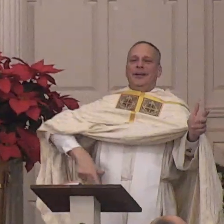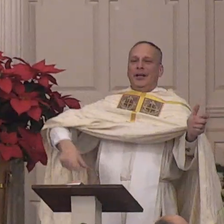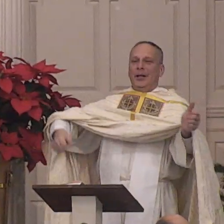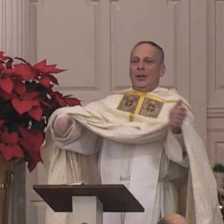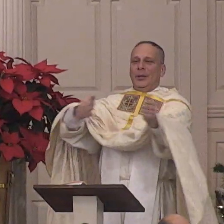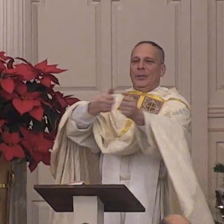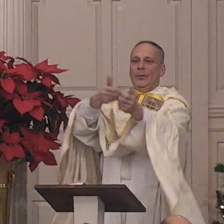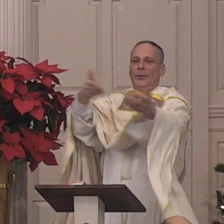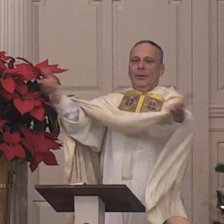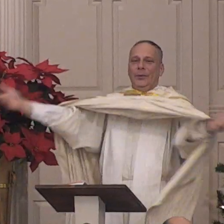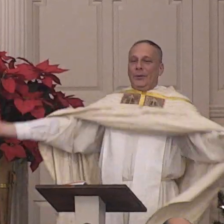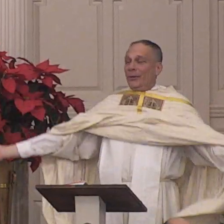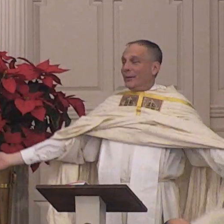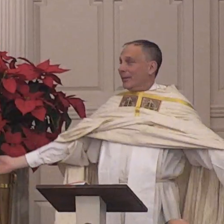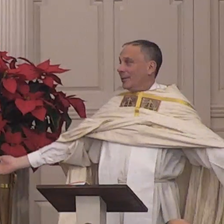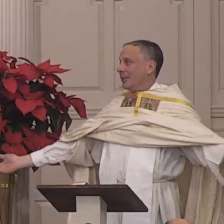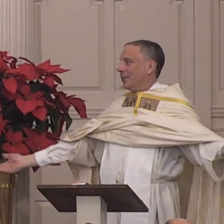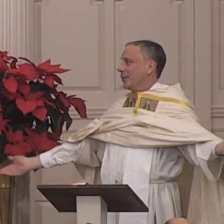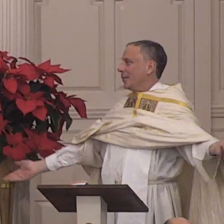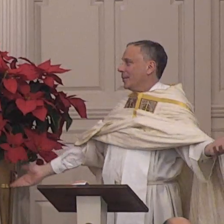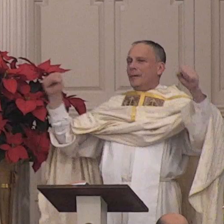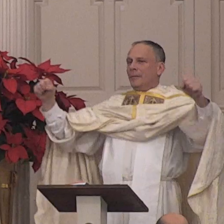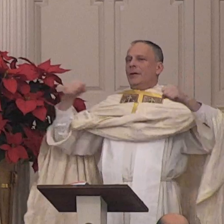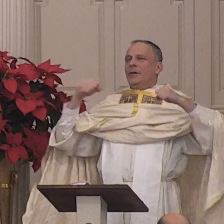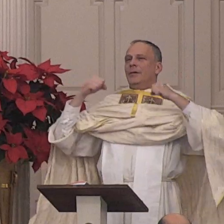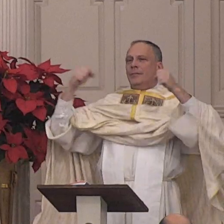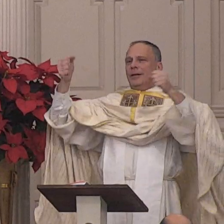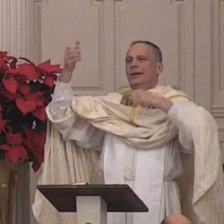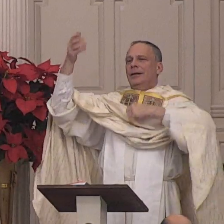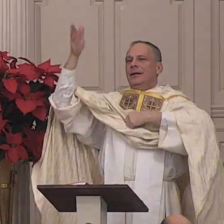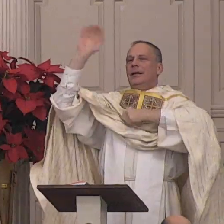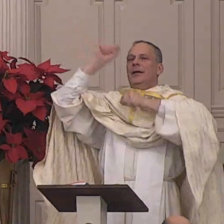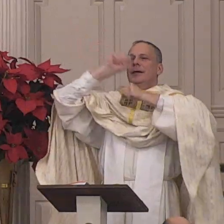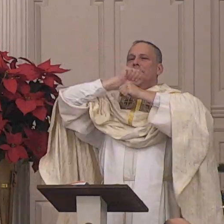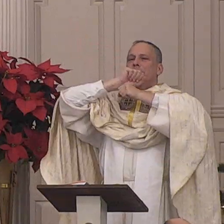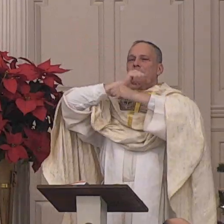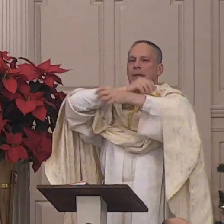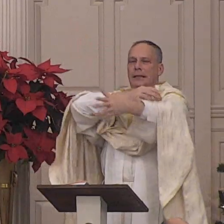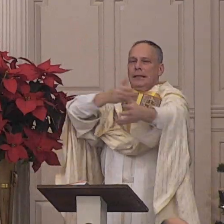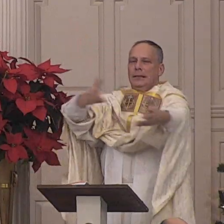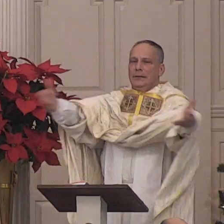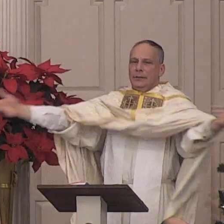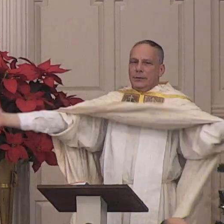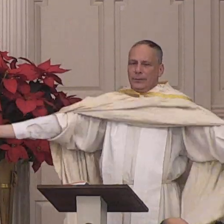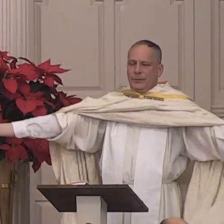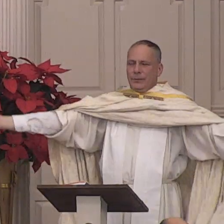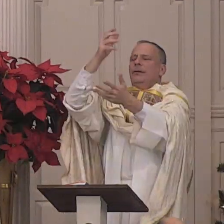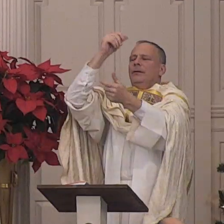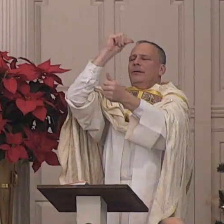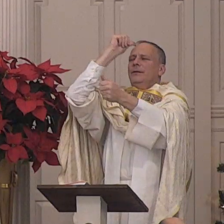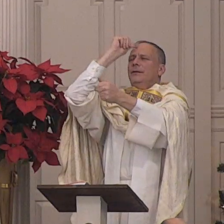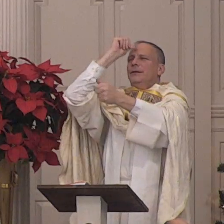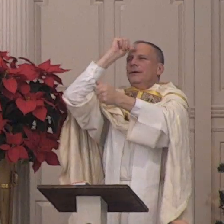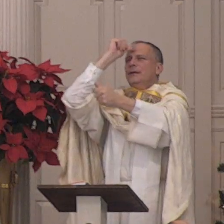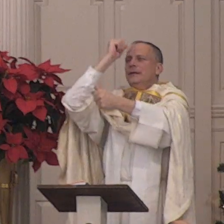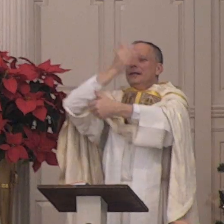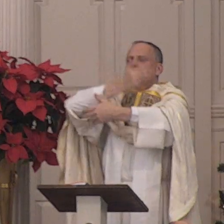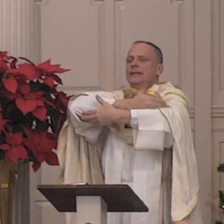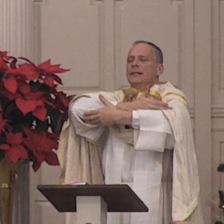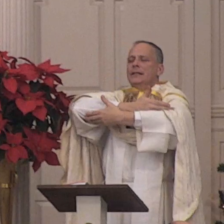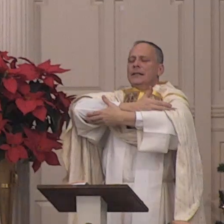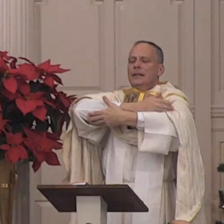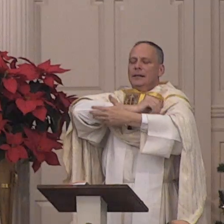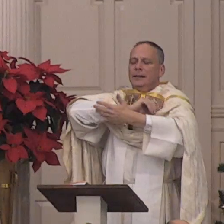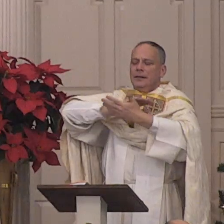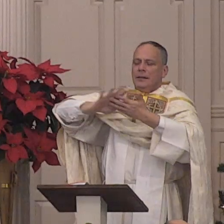The Lord be with you. And with your spirit. May Almighty God bless you, the Father and